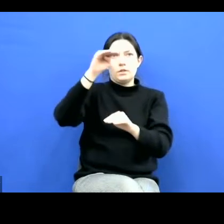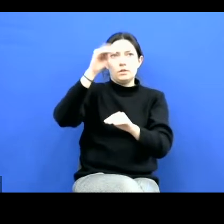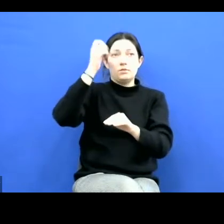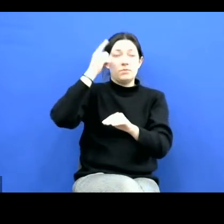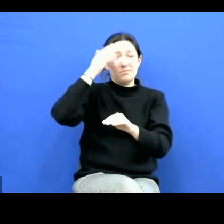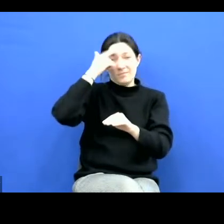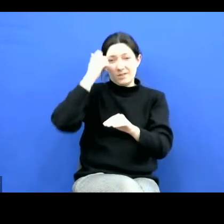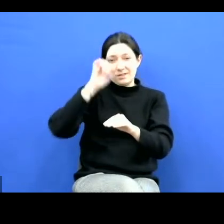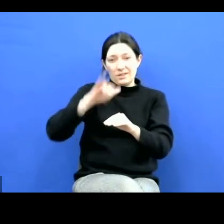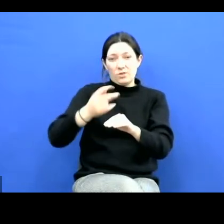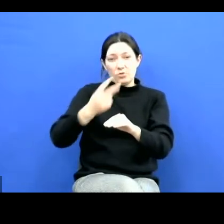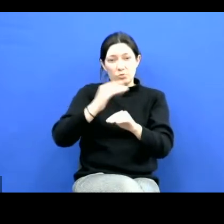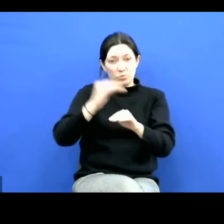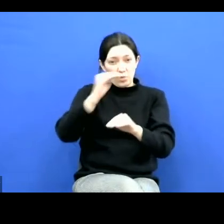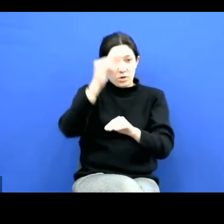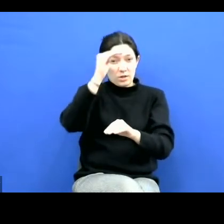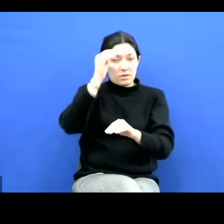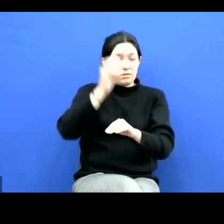2-story and,